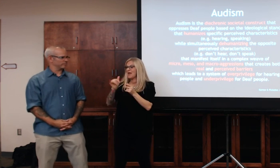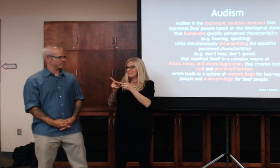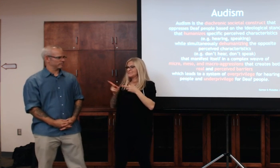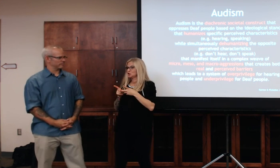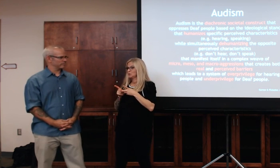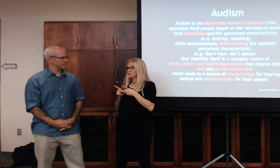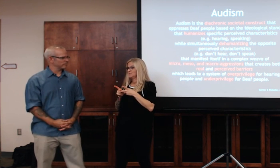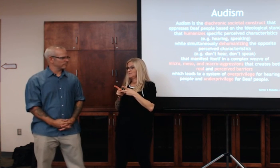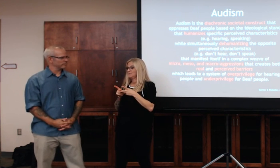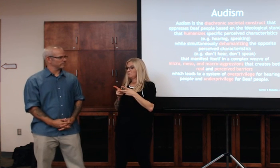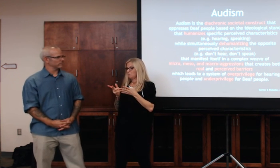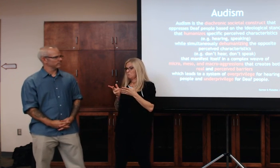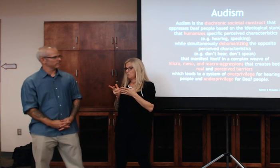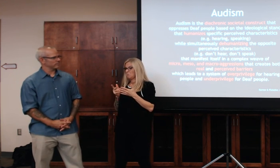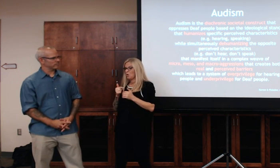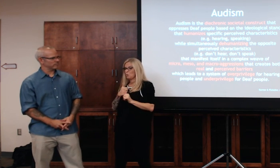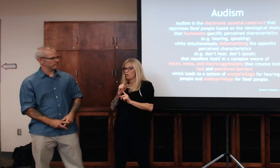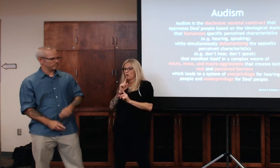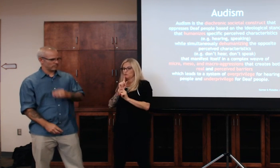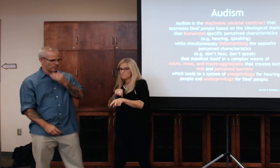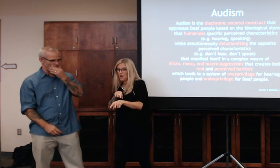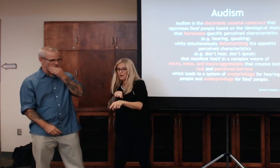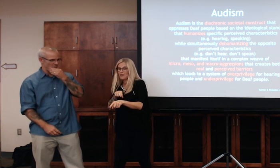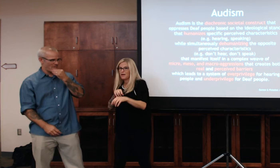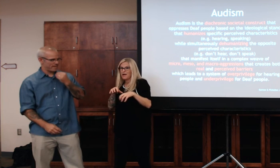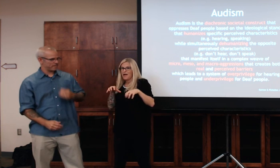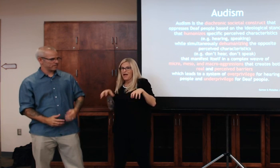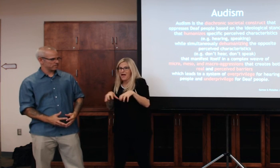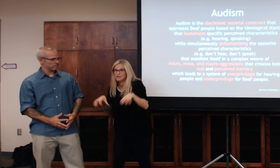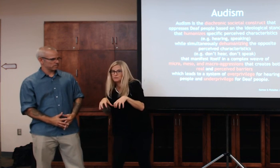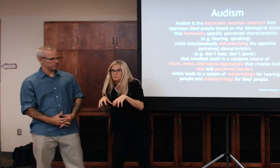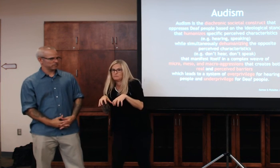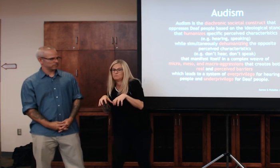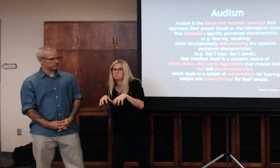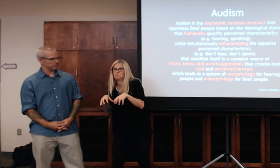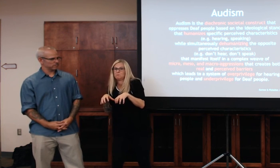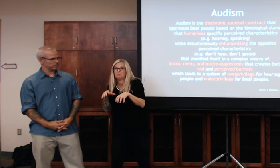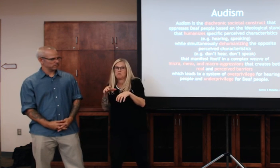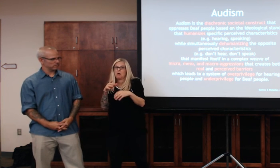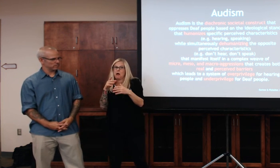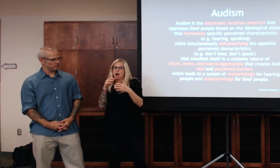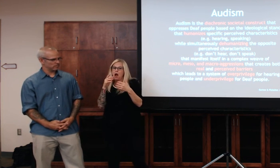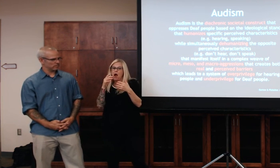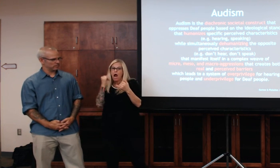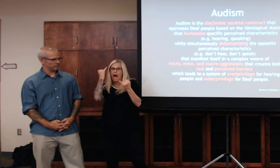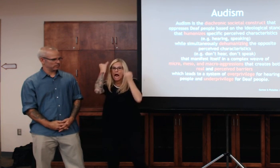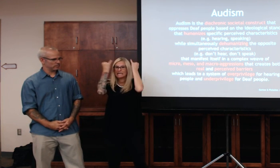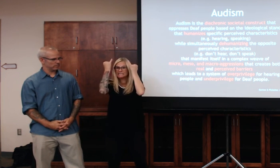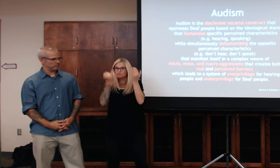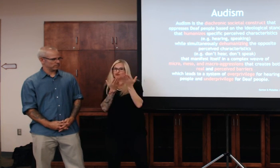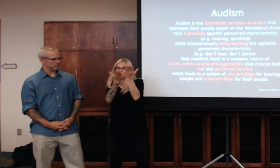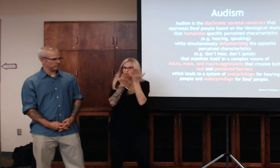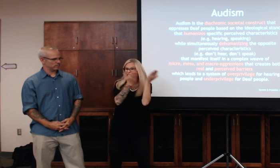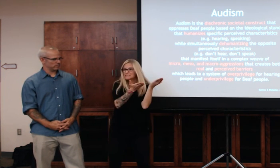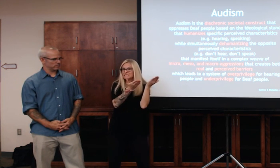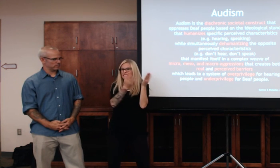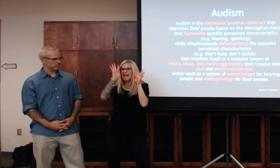Now, that position that I just mentioned, we respond, we react. The ideas that we suggest,